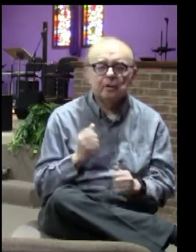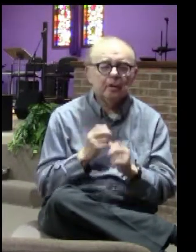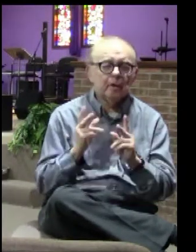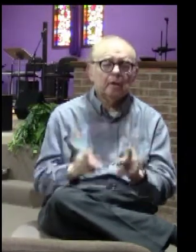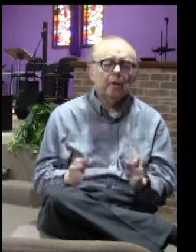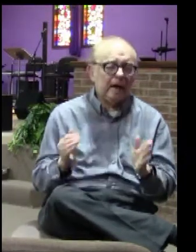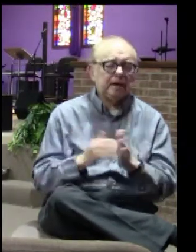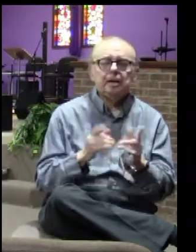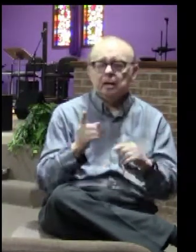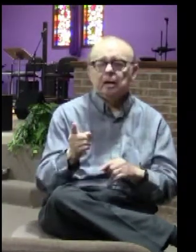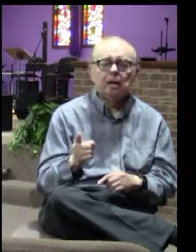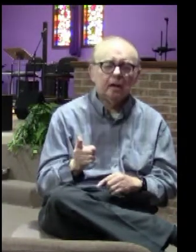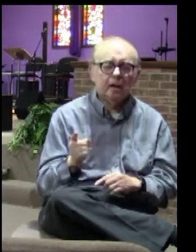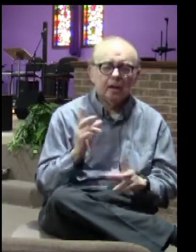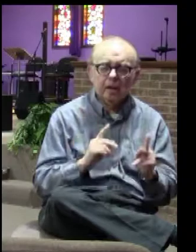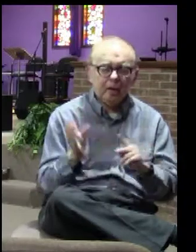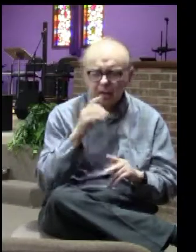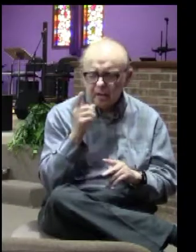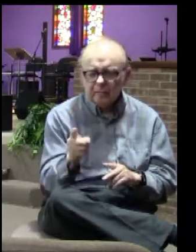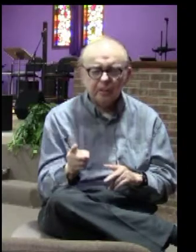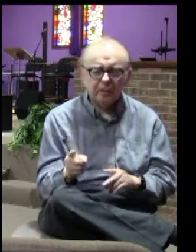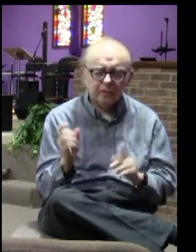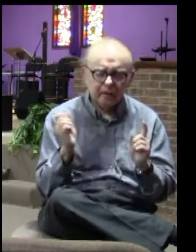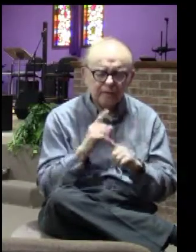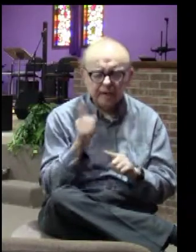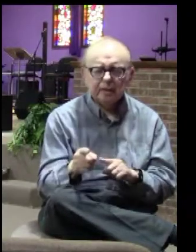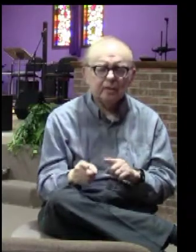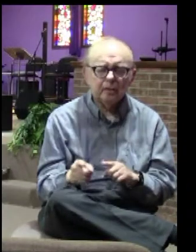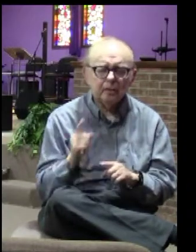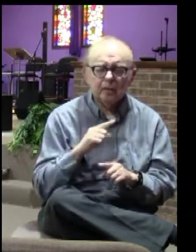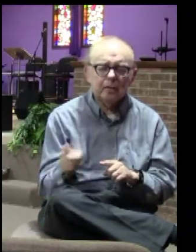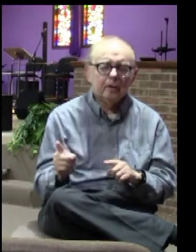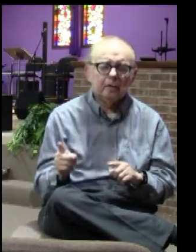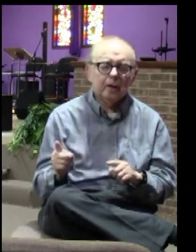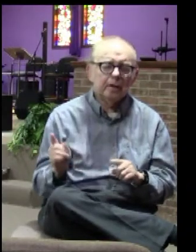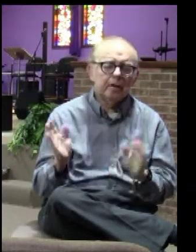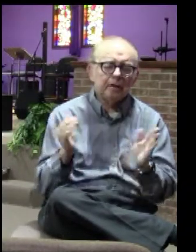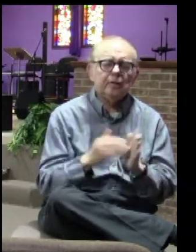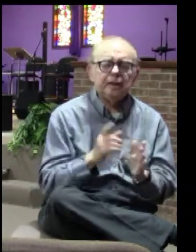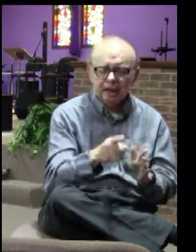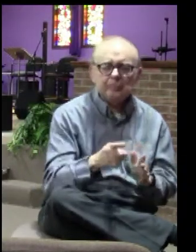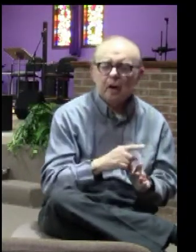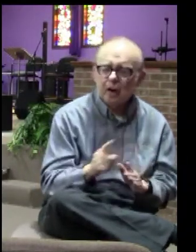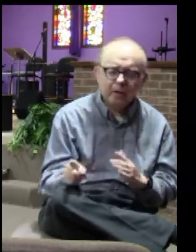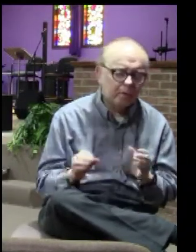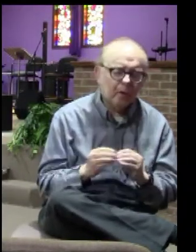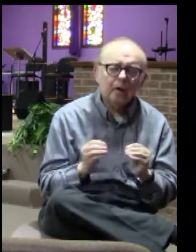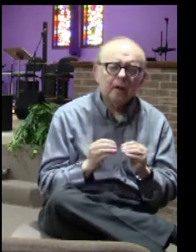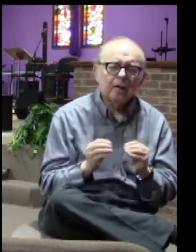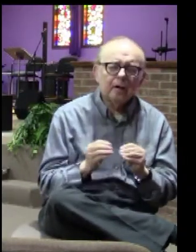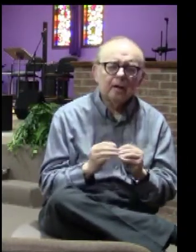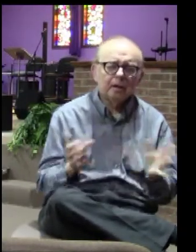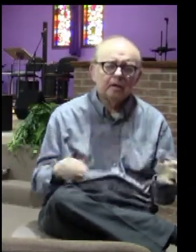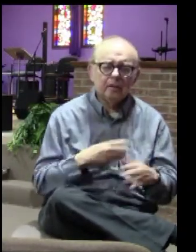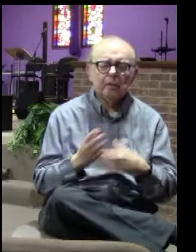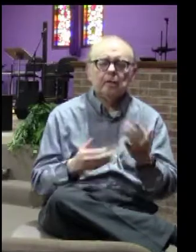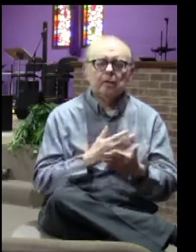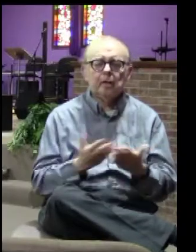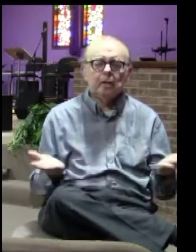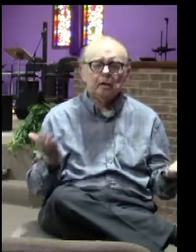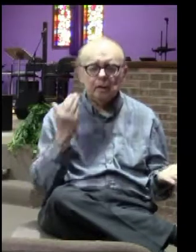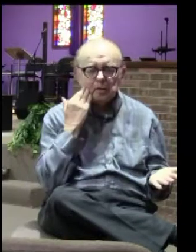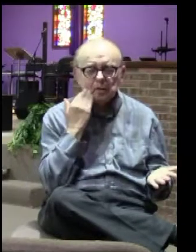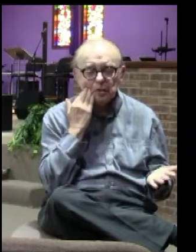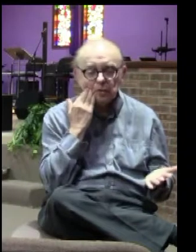Everybody's against you. They've been looking for you. They've been fighting against you. And you've been retaliating against them more and more. And the next thing you know, you're